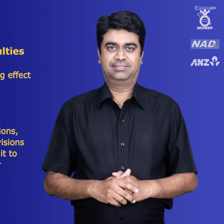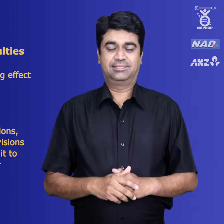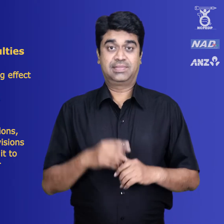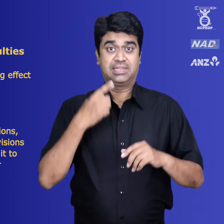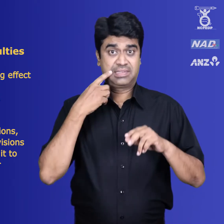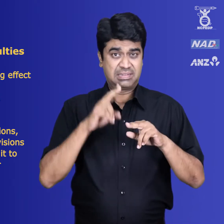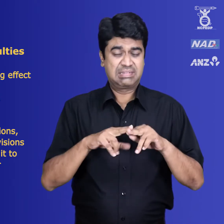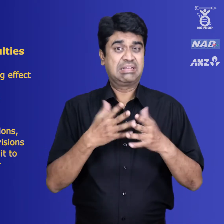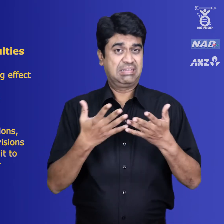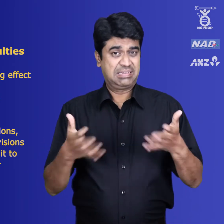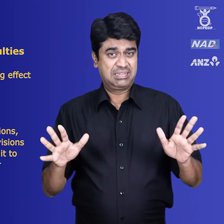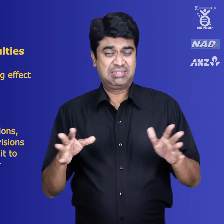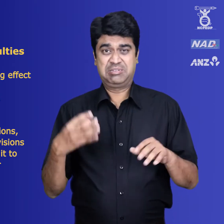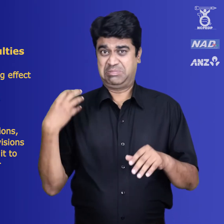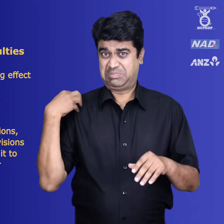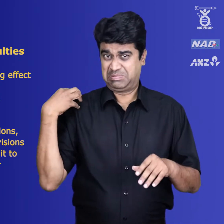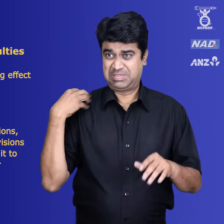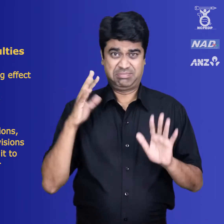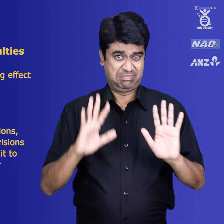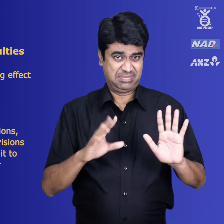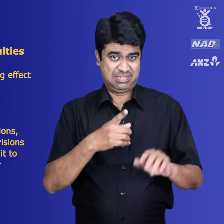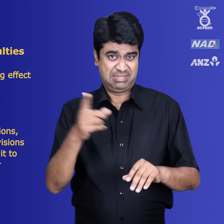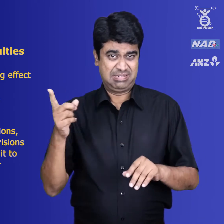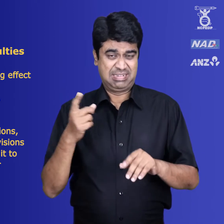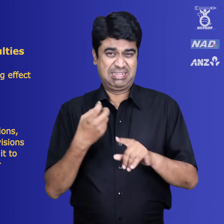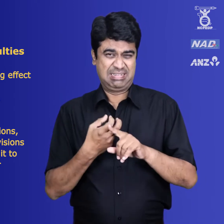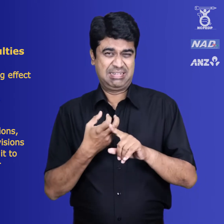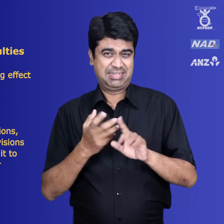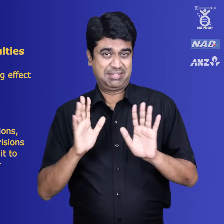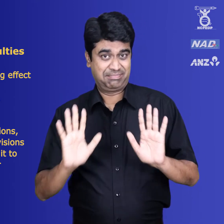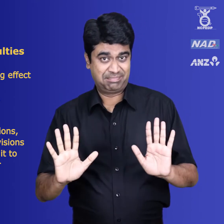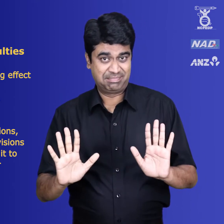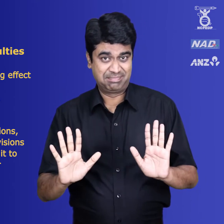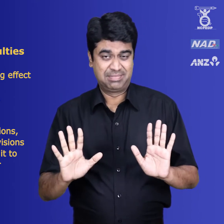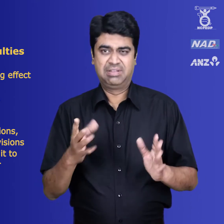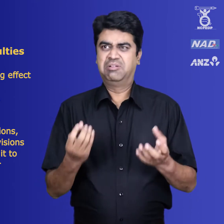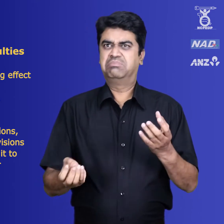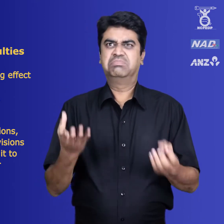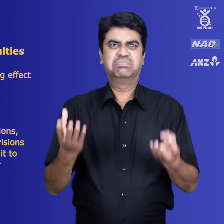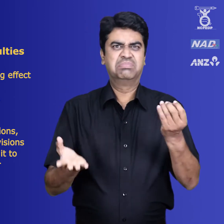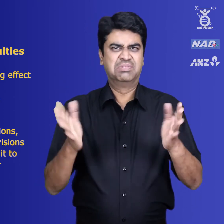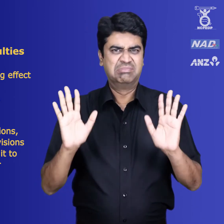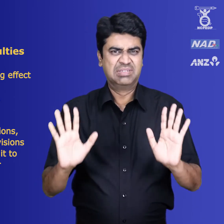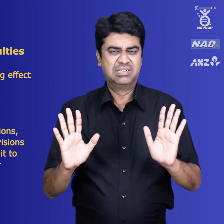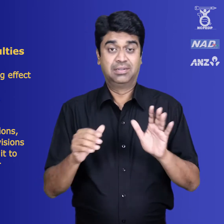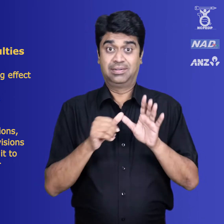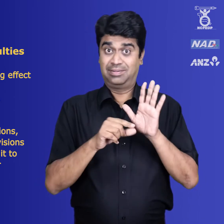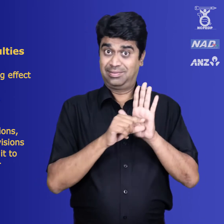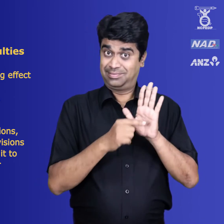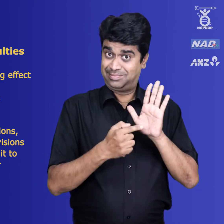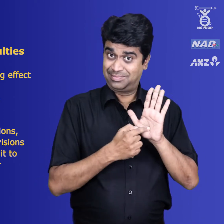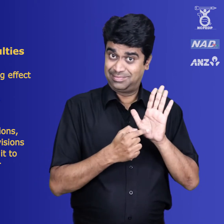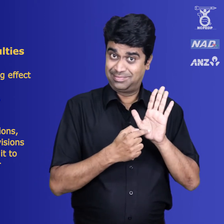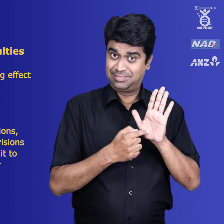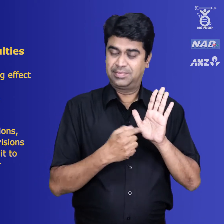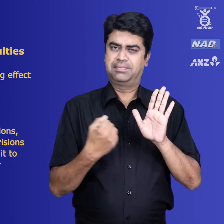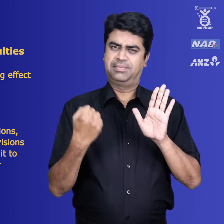If any difficulty arises in giving effect to the provisions of this Act, the central government